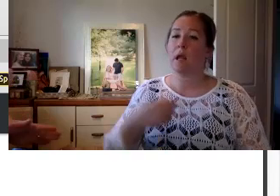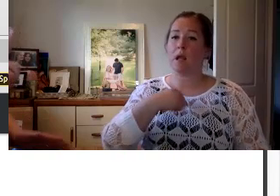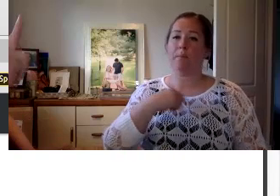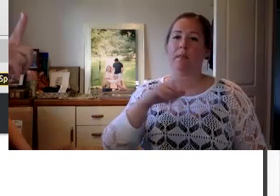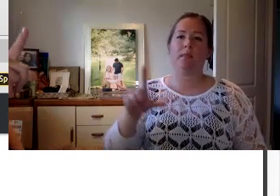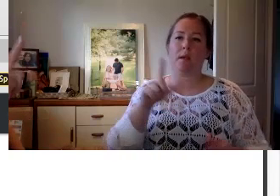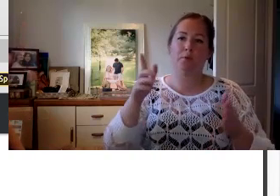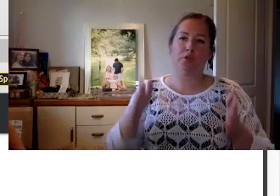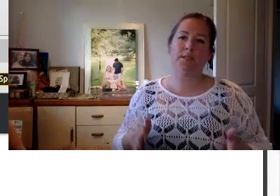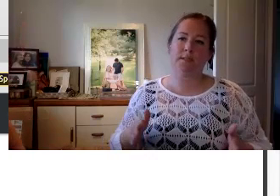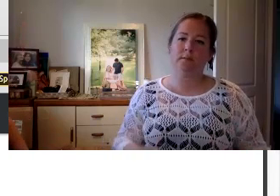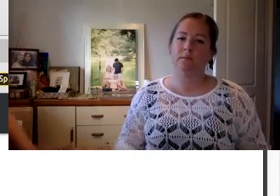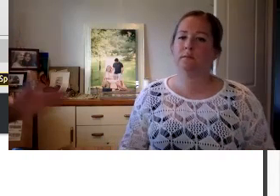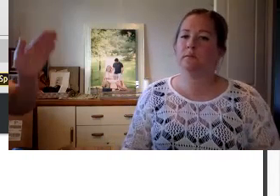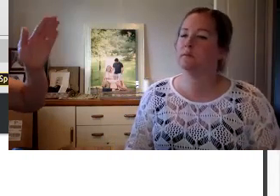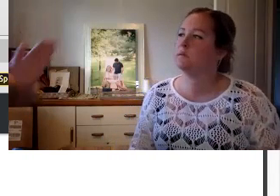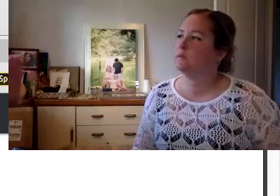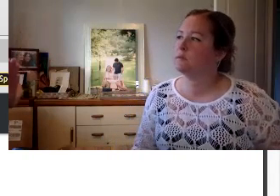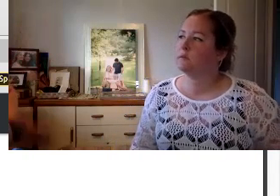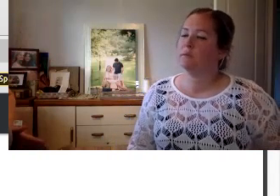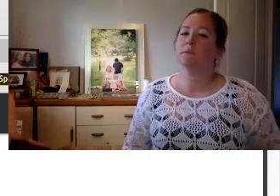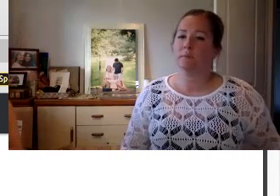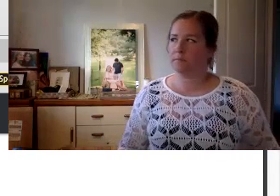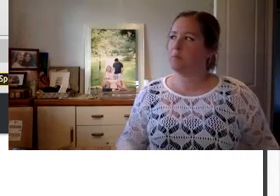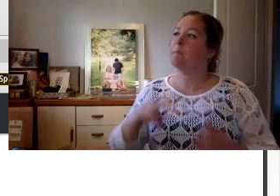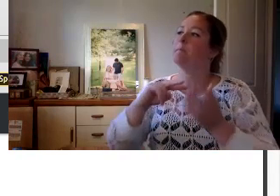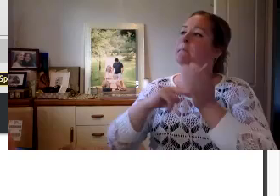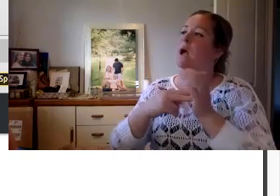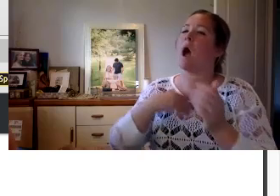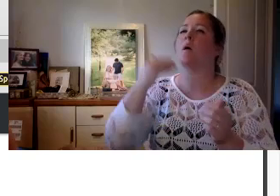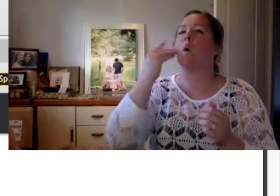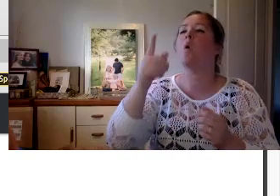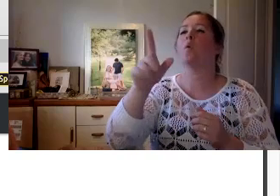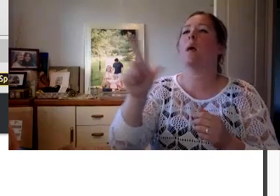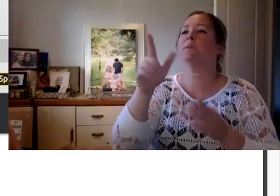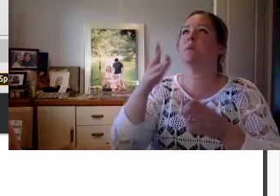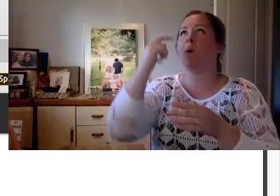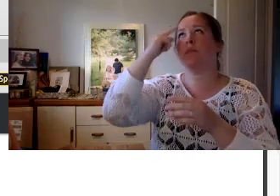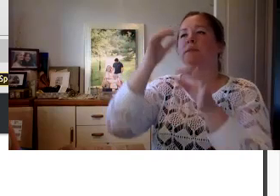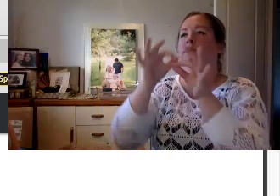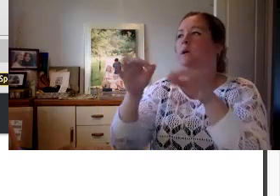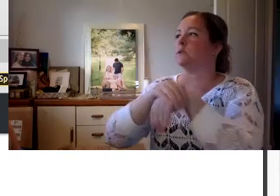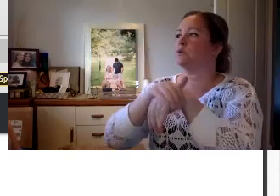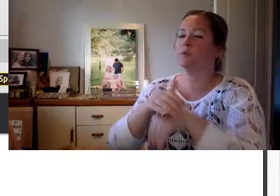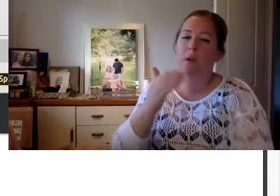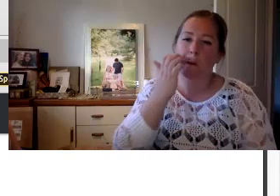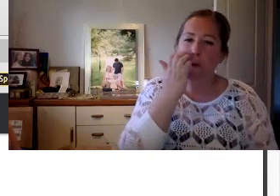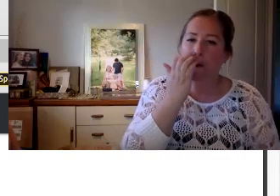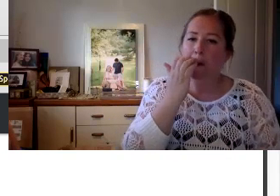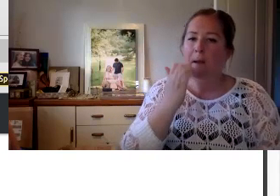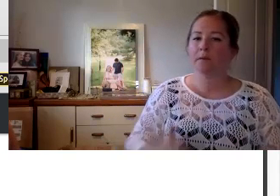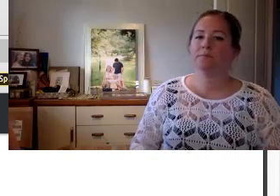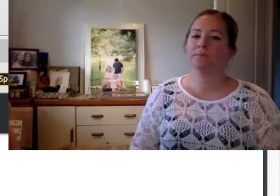of the person, which is library, and then the person showing is the person. So, oh wow, okay, so if someone